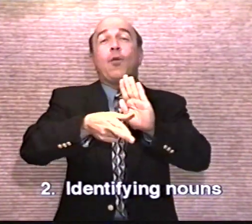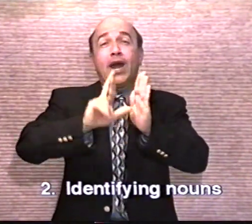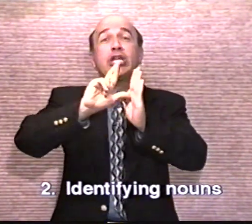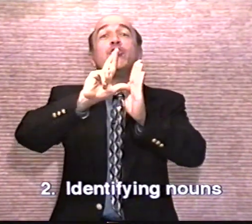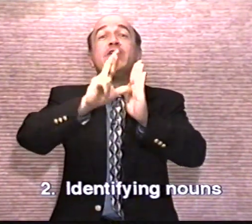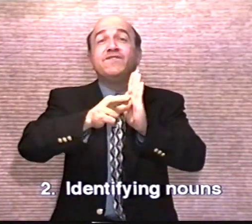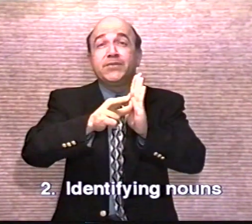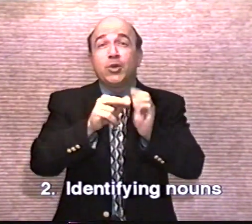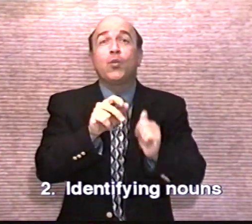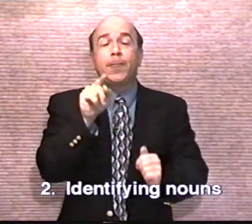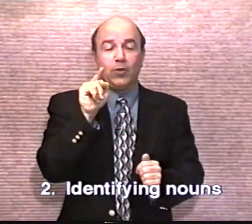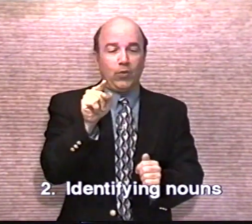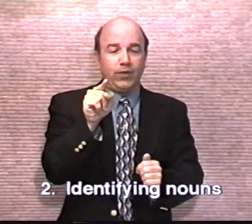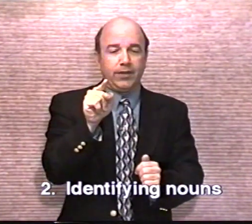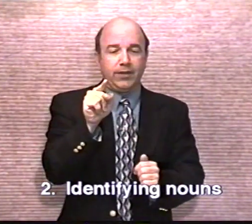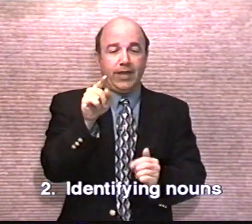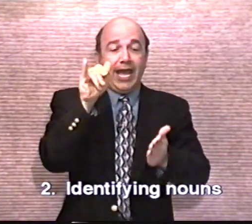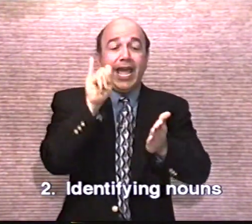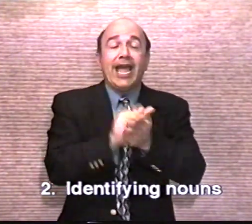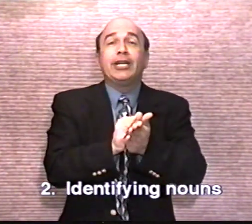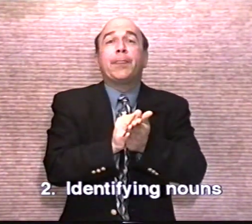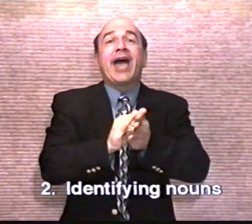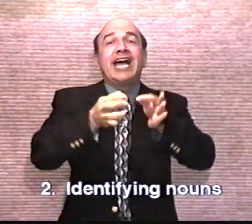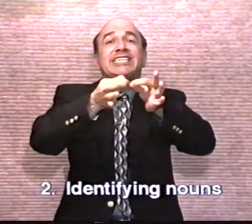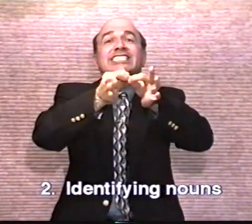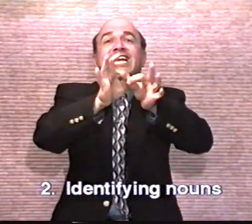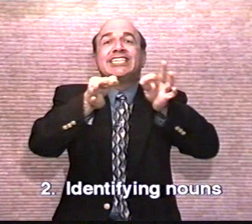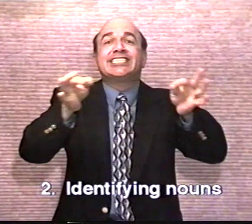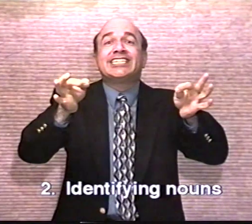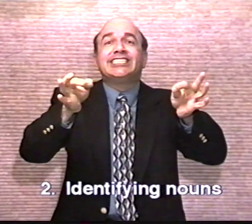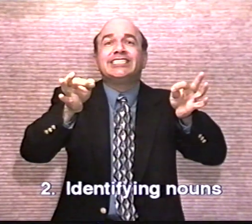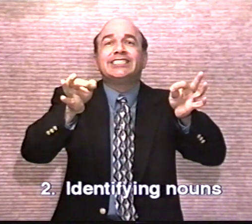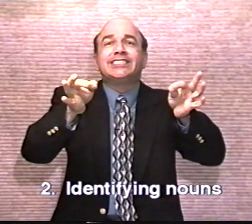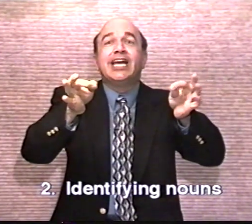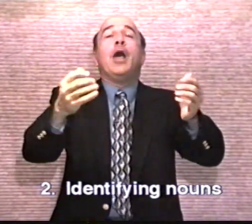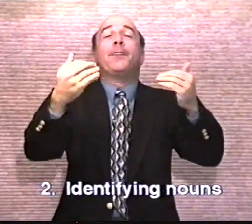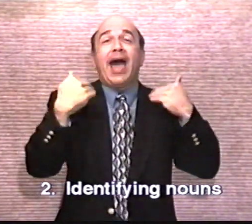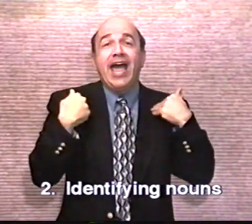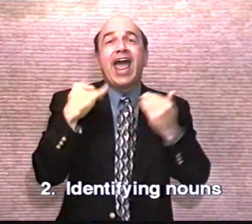want to review with you is that sentences that have